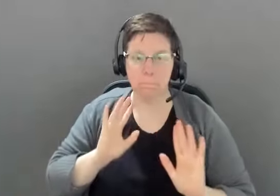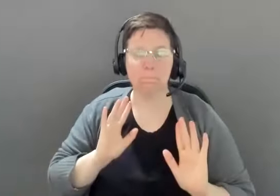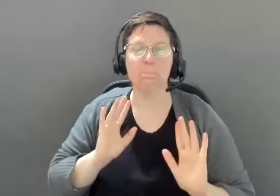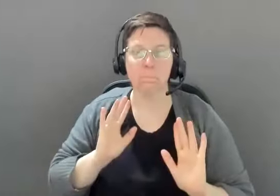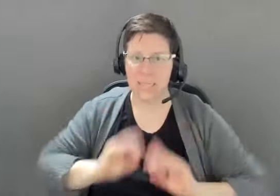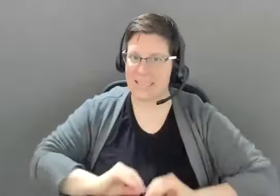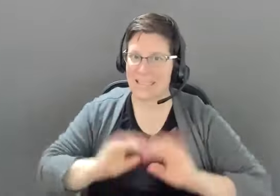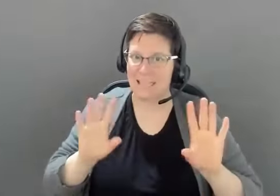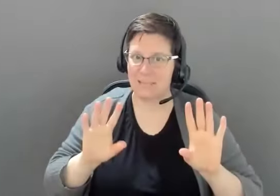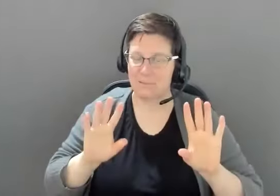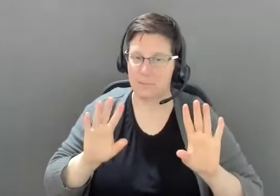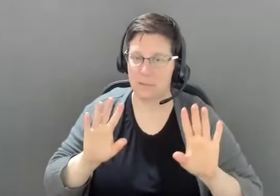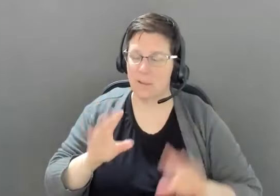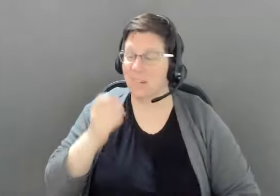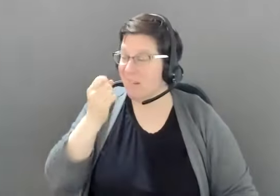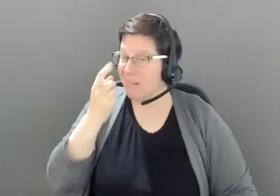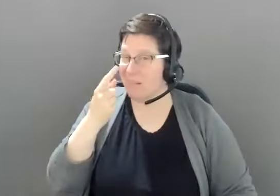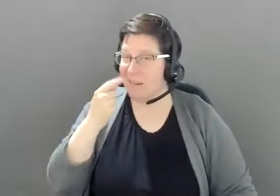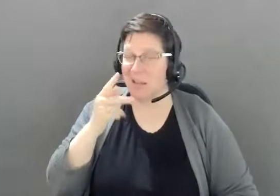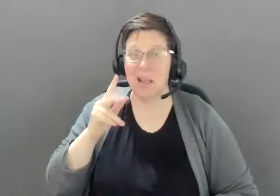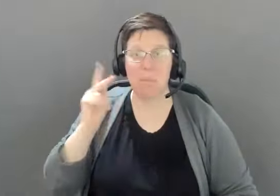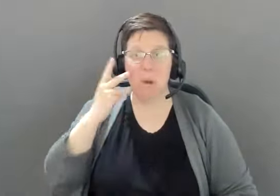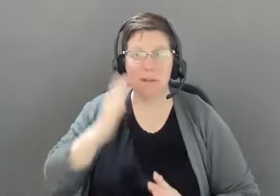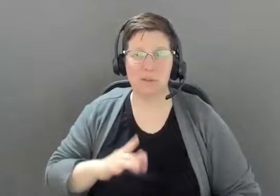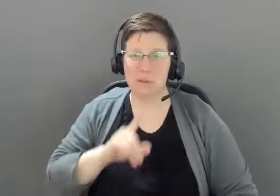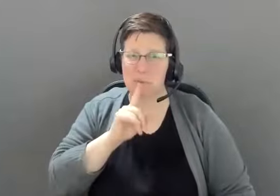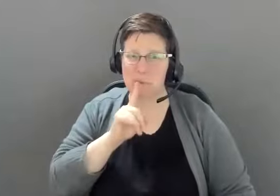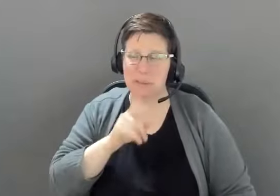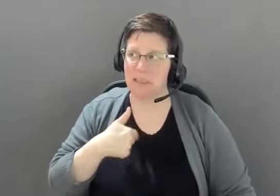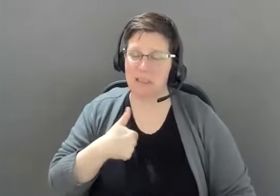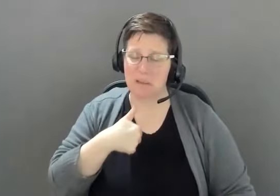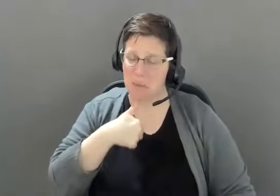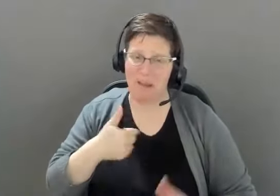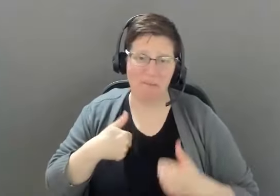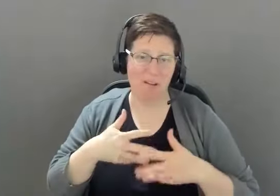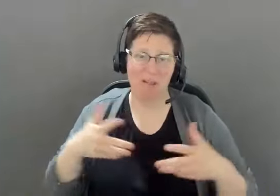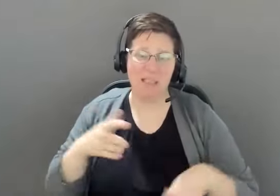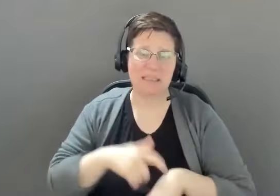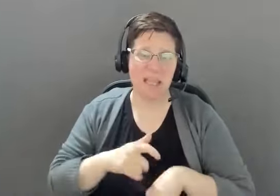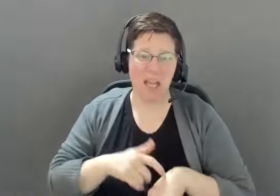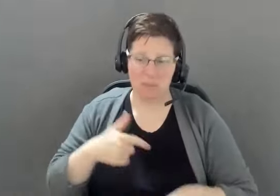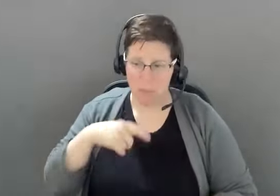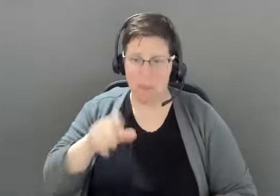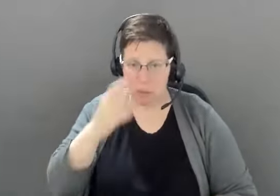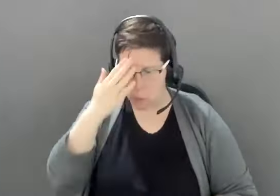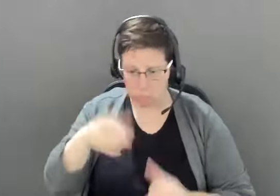parliamentarians, as we learned in the process, have very limited time and they want to know exactly what you are asking of them. So your